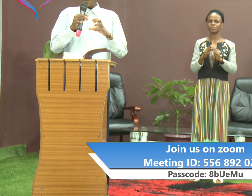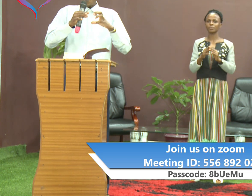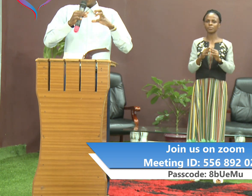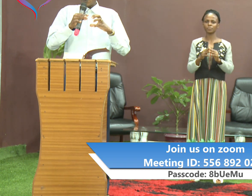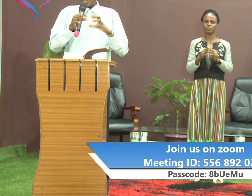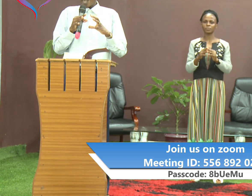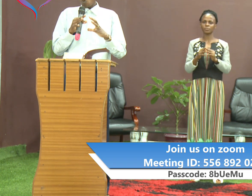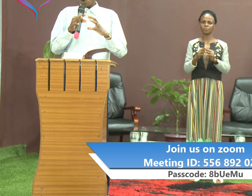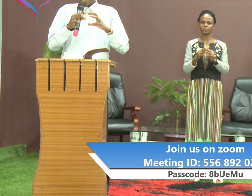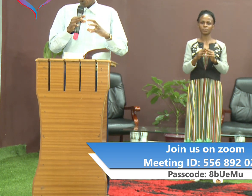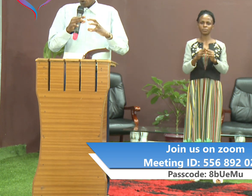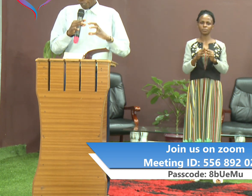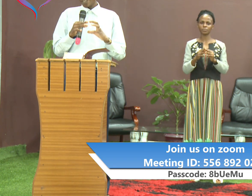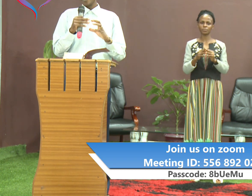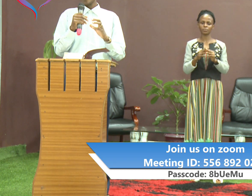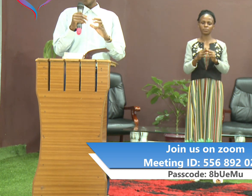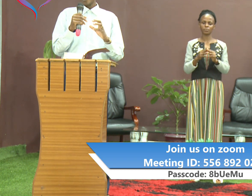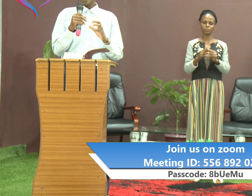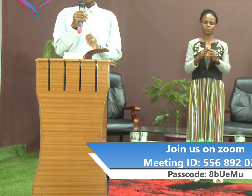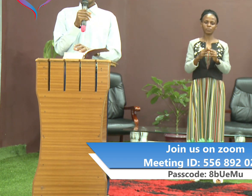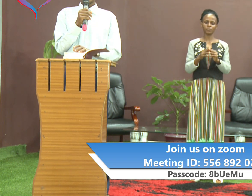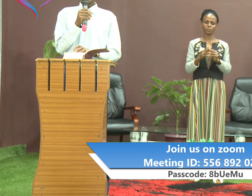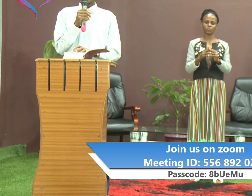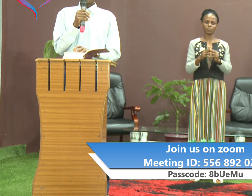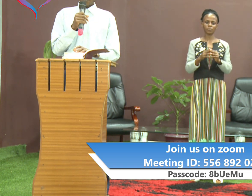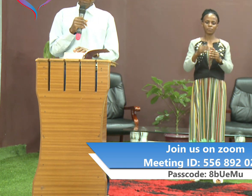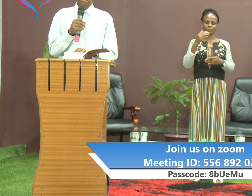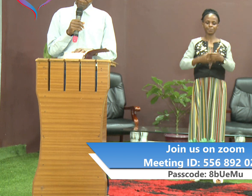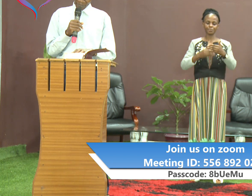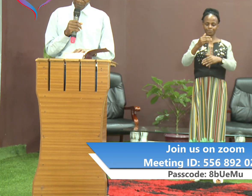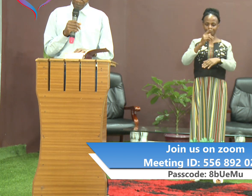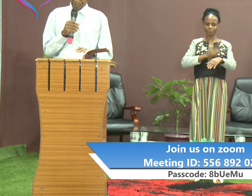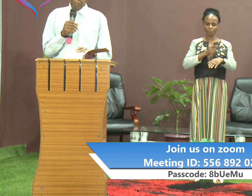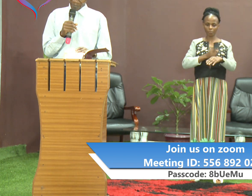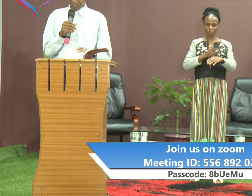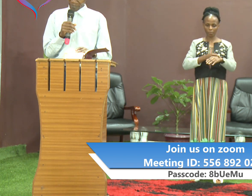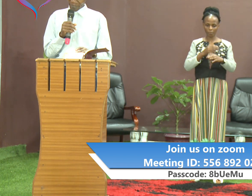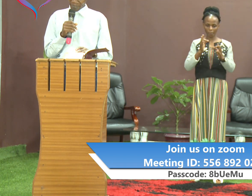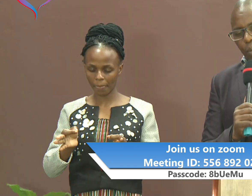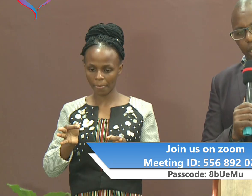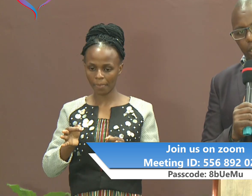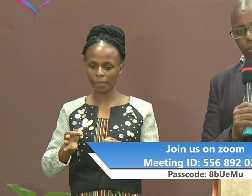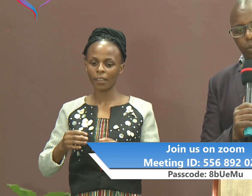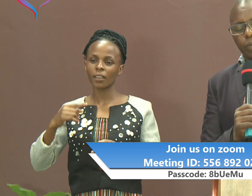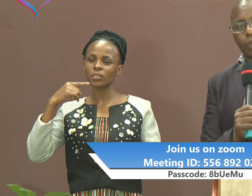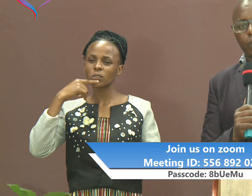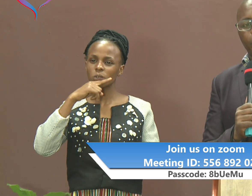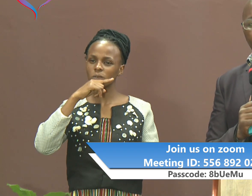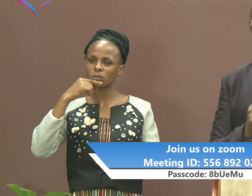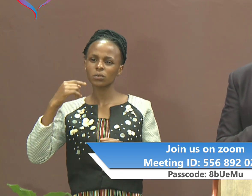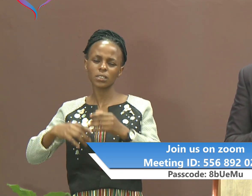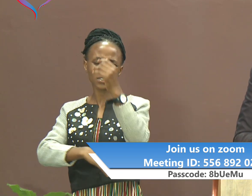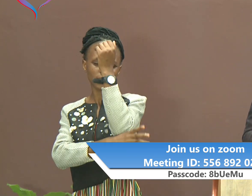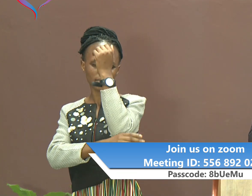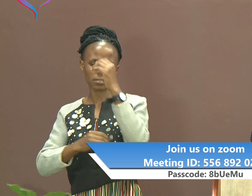nga nebirowozo byeranga woli awo woli. The next thing that social media has robbed away is communication.